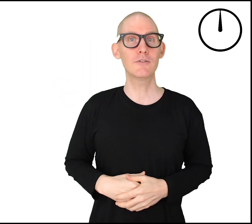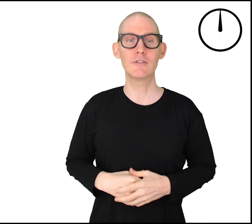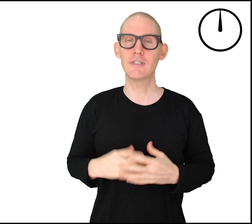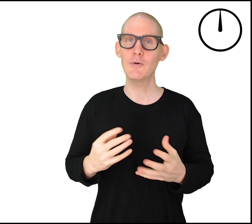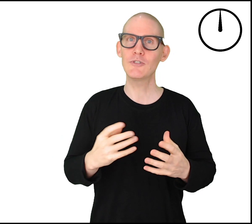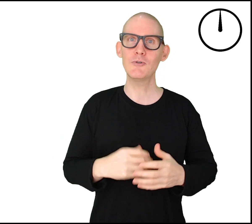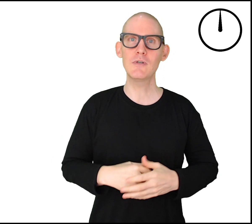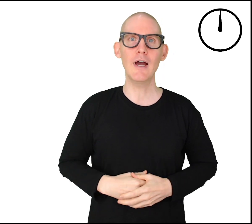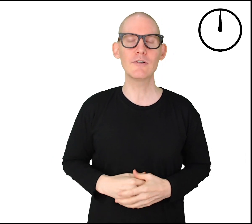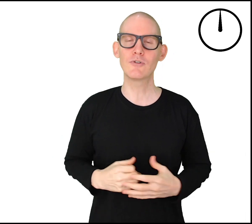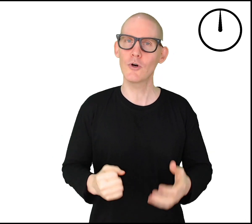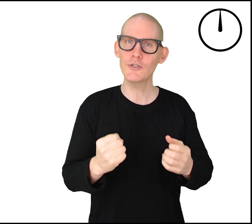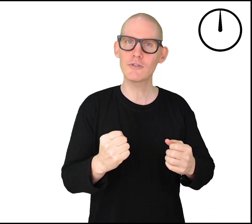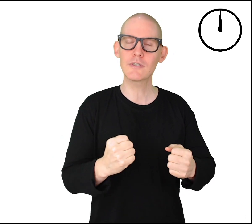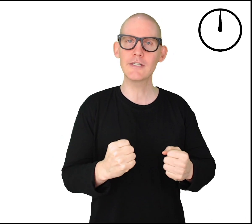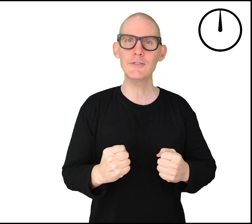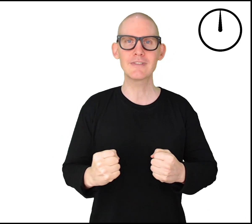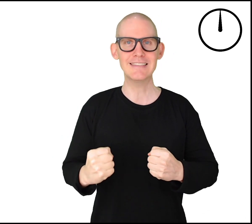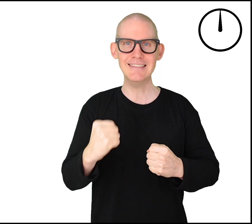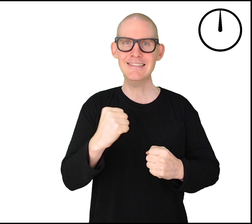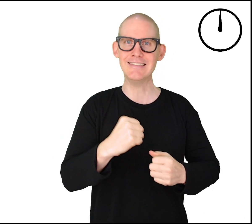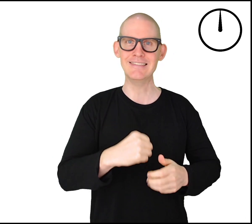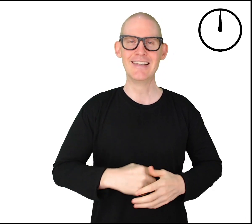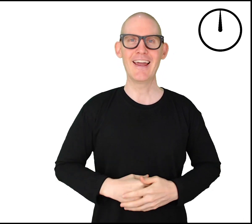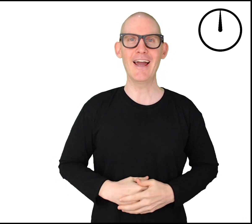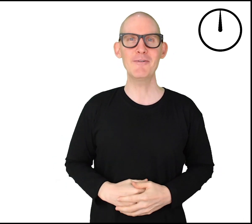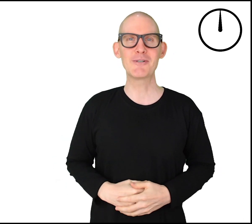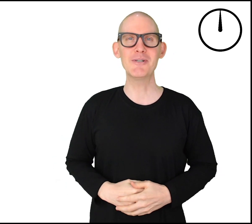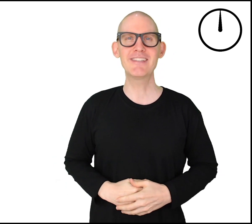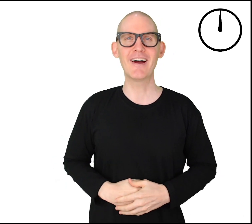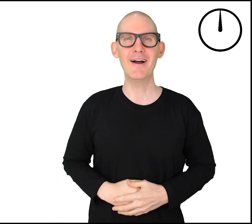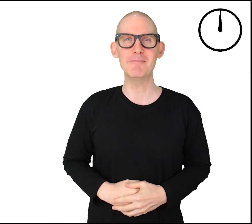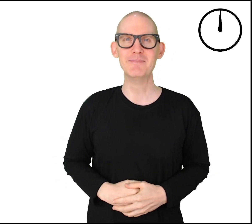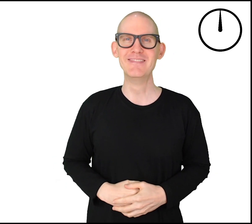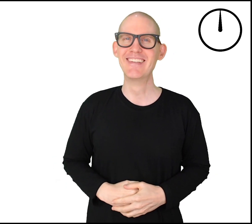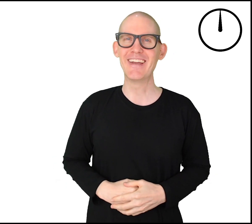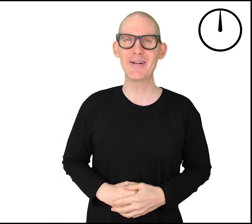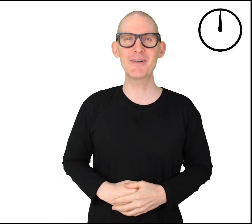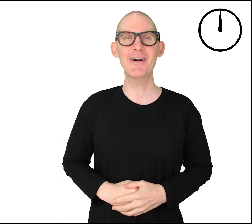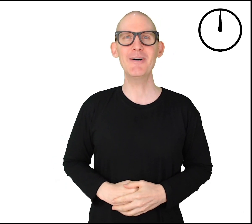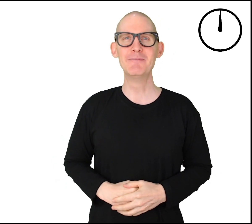see what you got. Show your skills. Have a good time. Here we go.